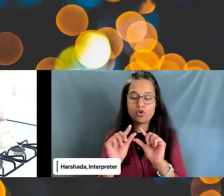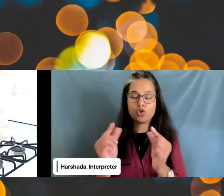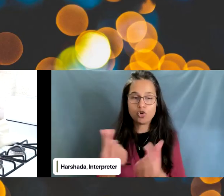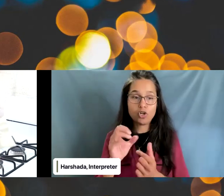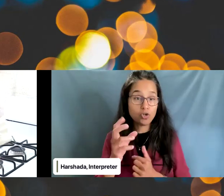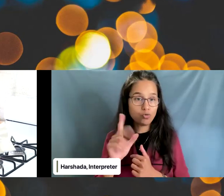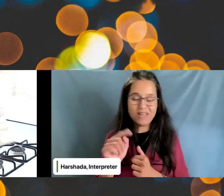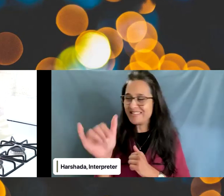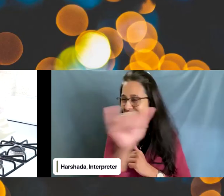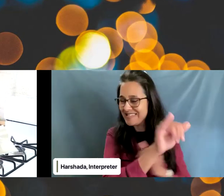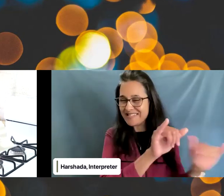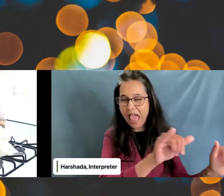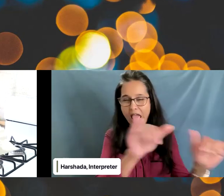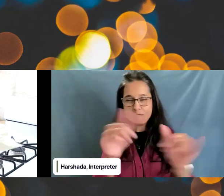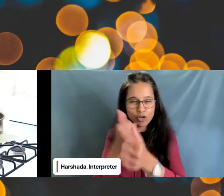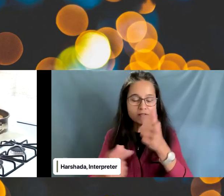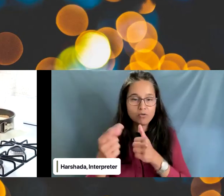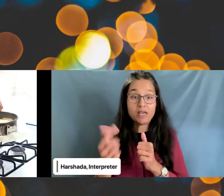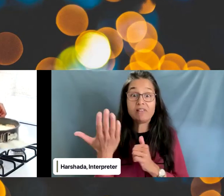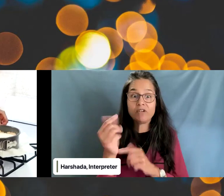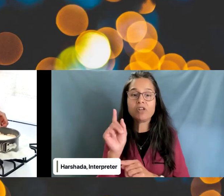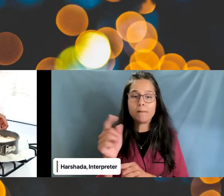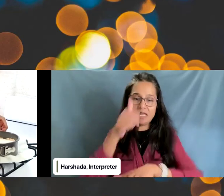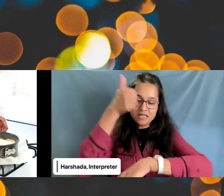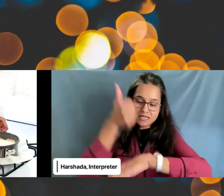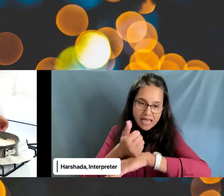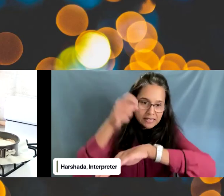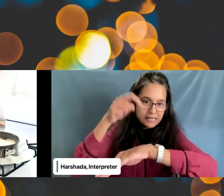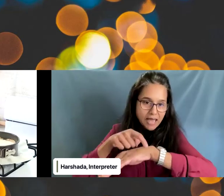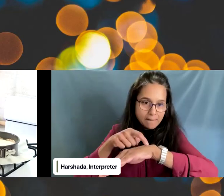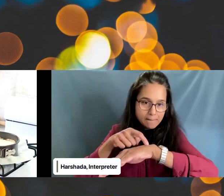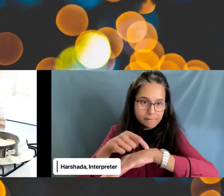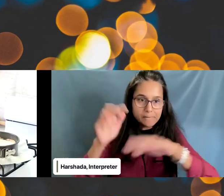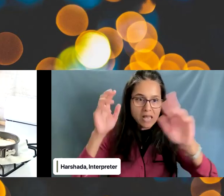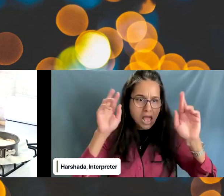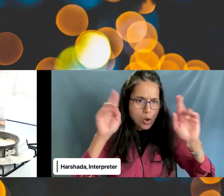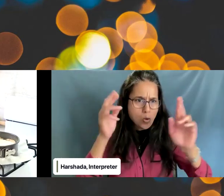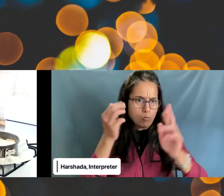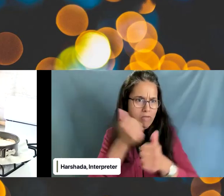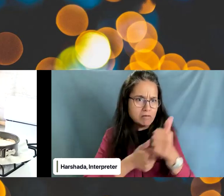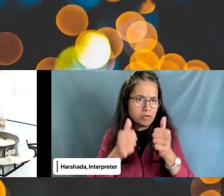the oven for 15 minutes for it to set nicely, okay? So hope everyone's keeping up.